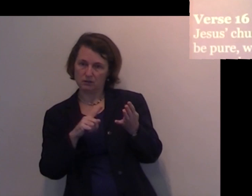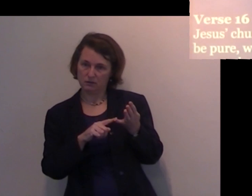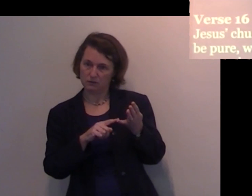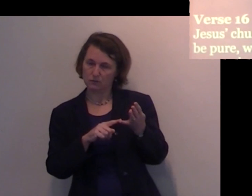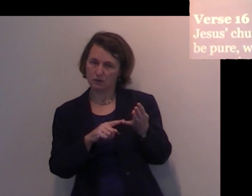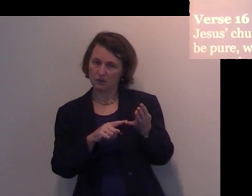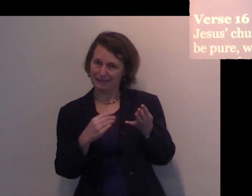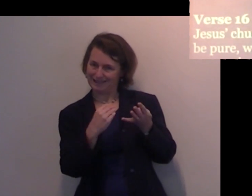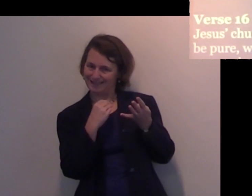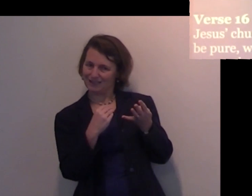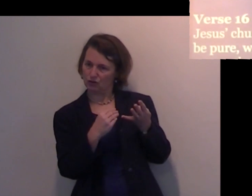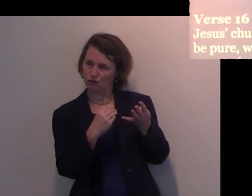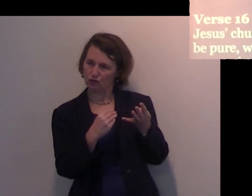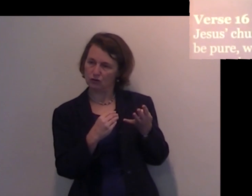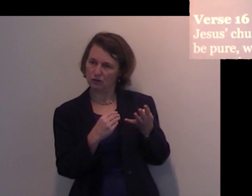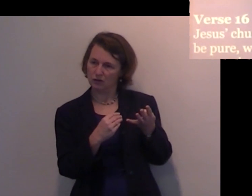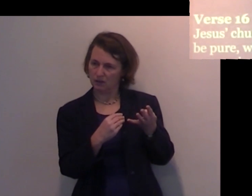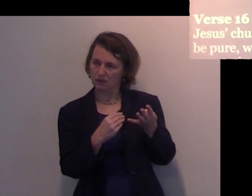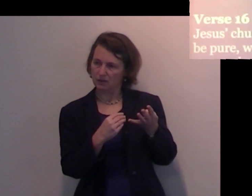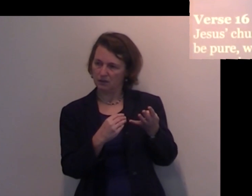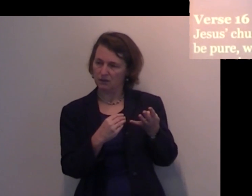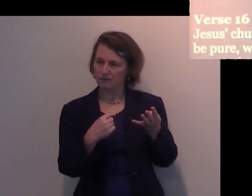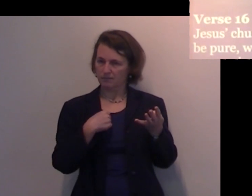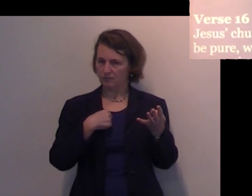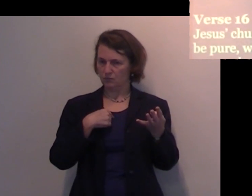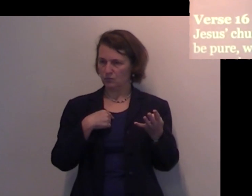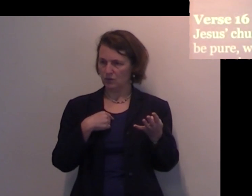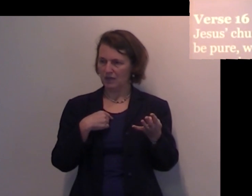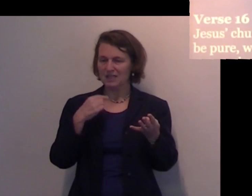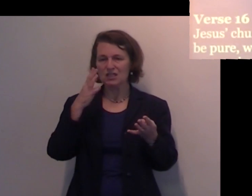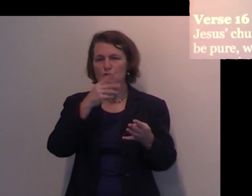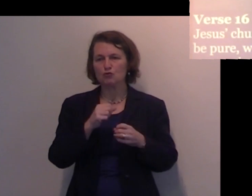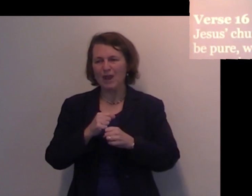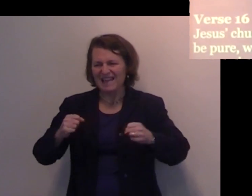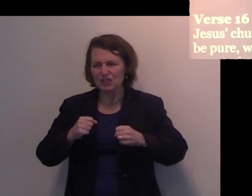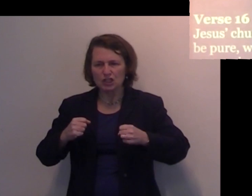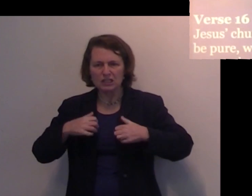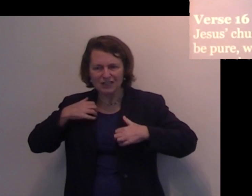These verses teach me how to continue my spiritual energy.